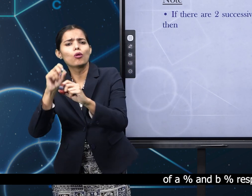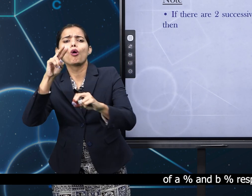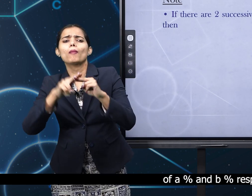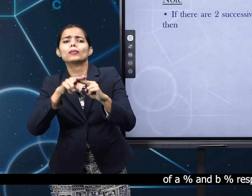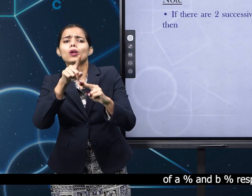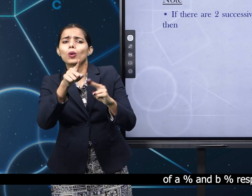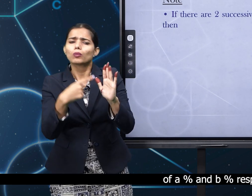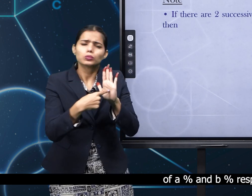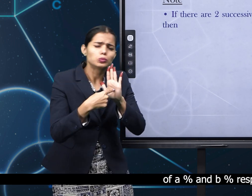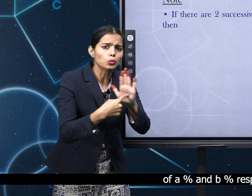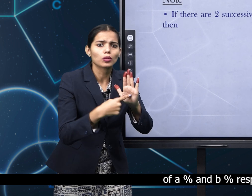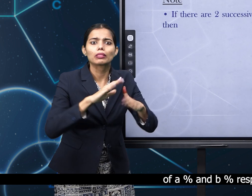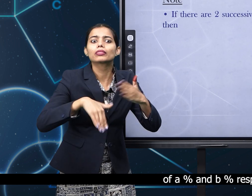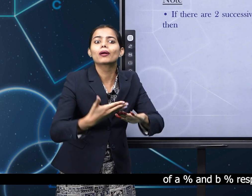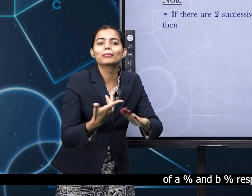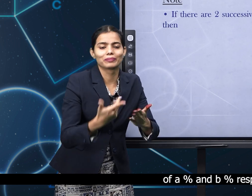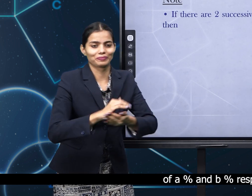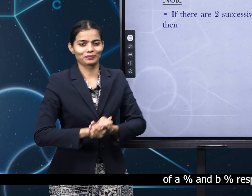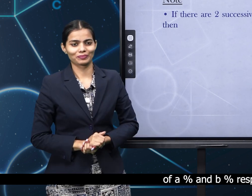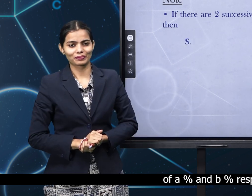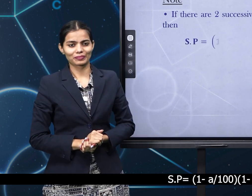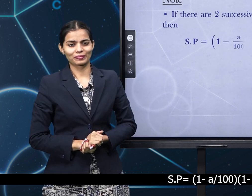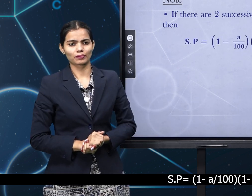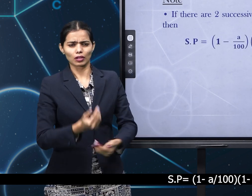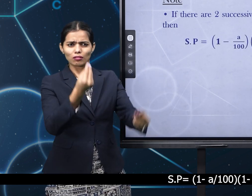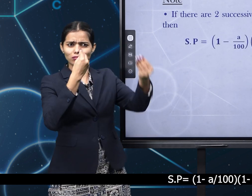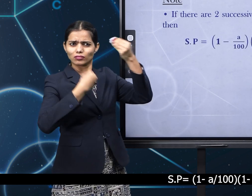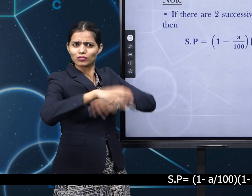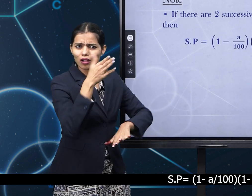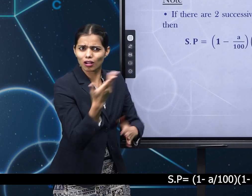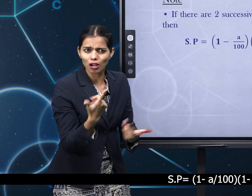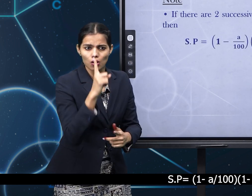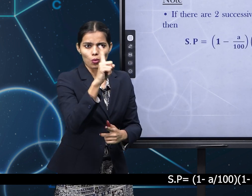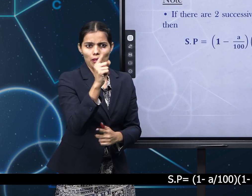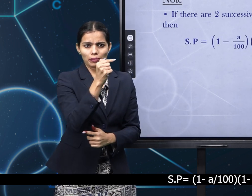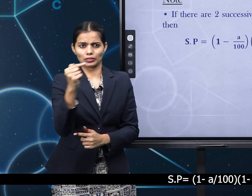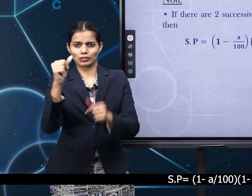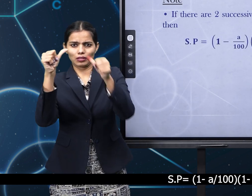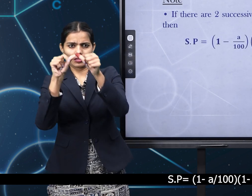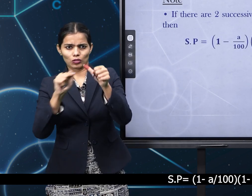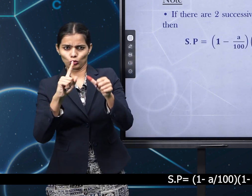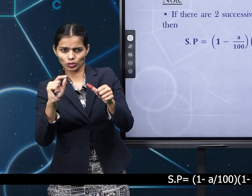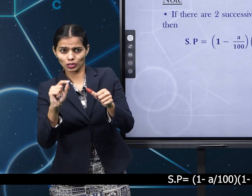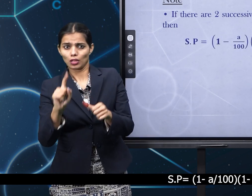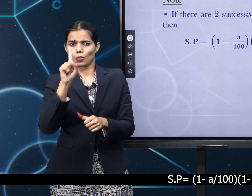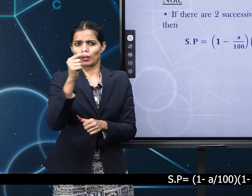SP is equal to 1 minus A by 100,